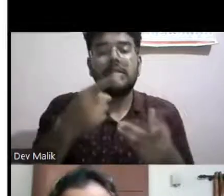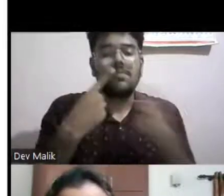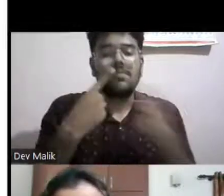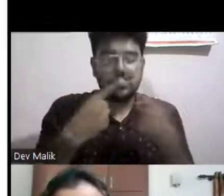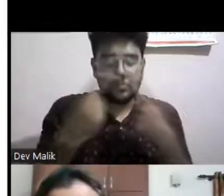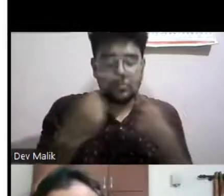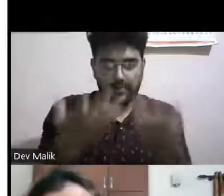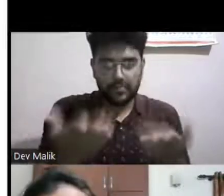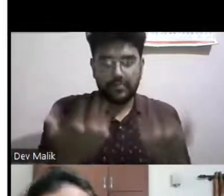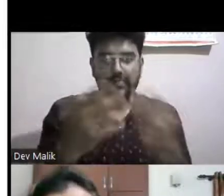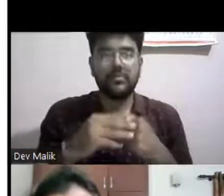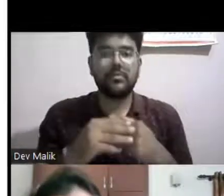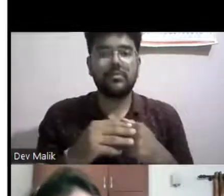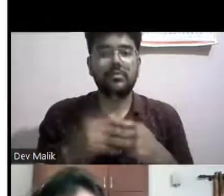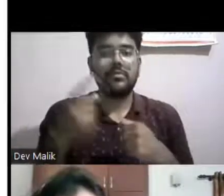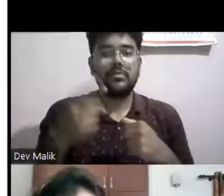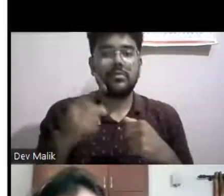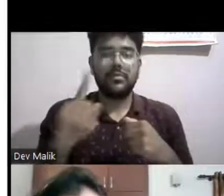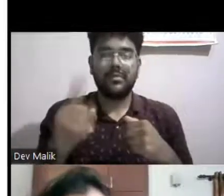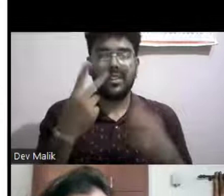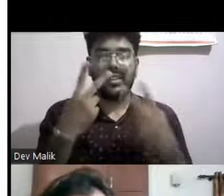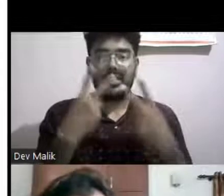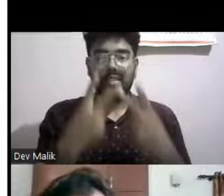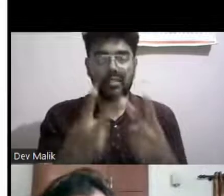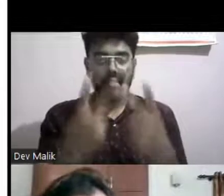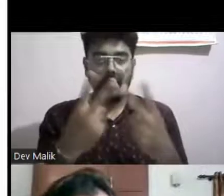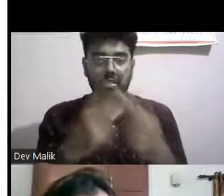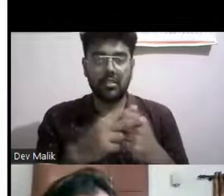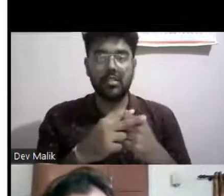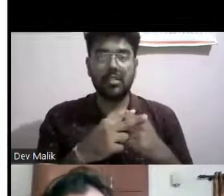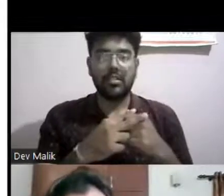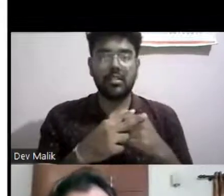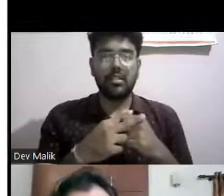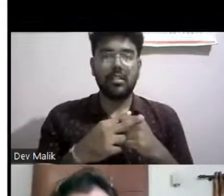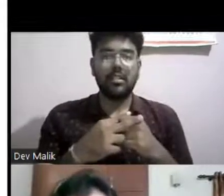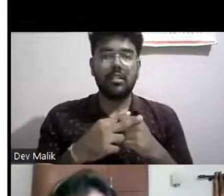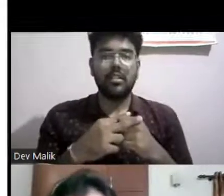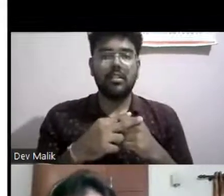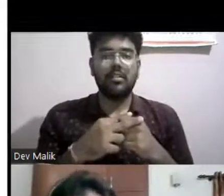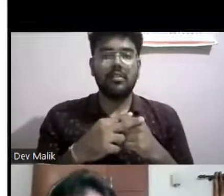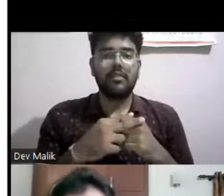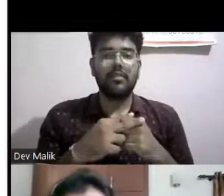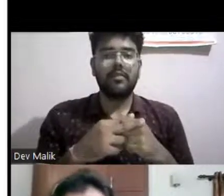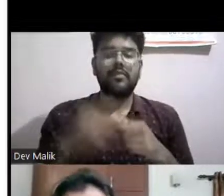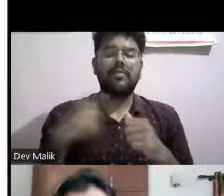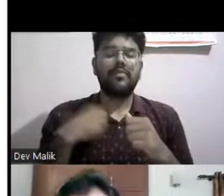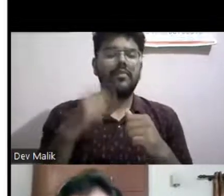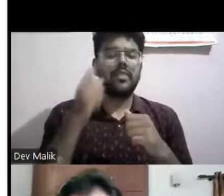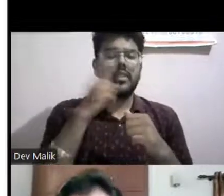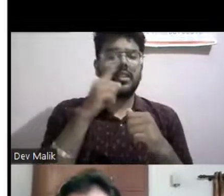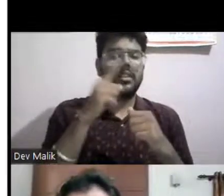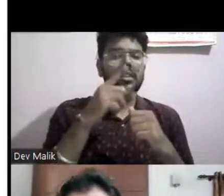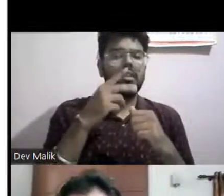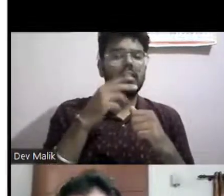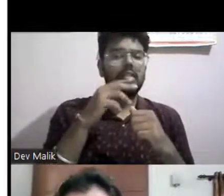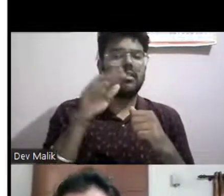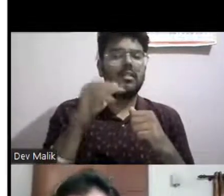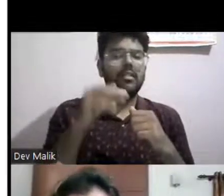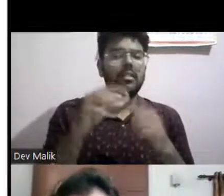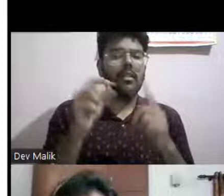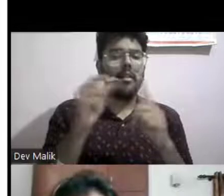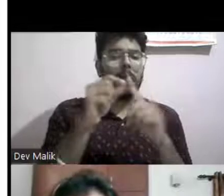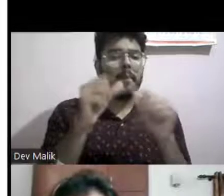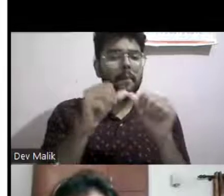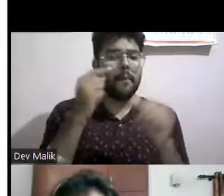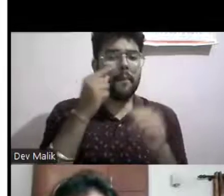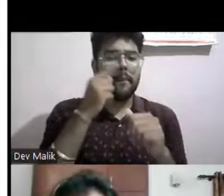see there as the first scene itself of Khamoshi. So she says, Papa, can you hear